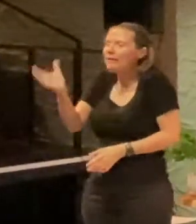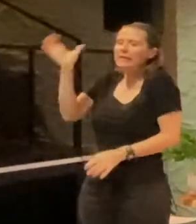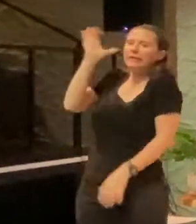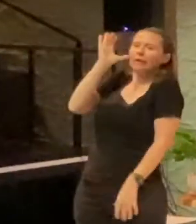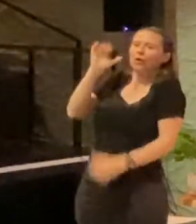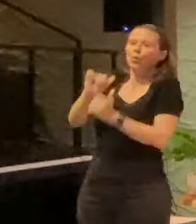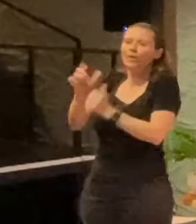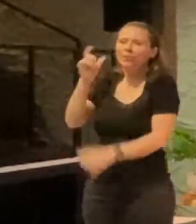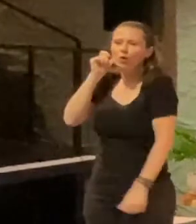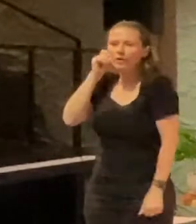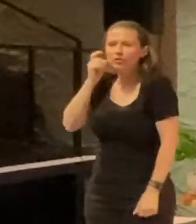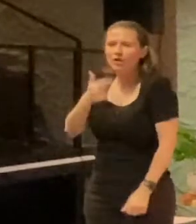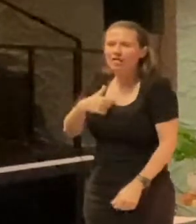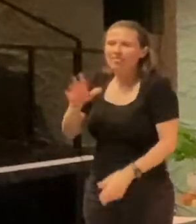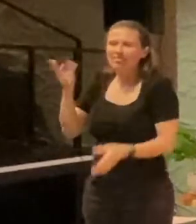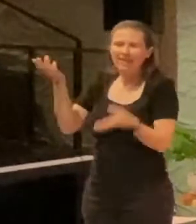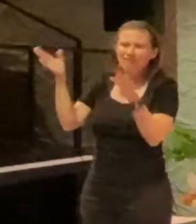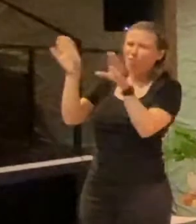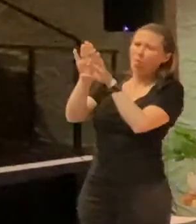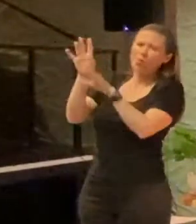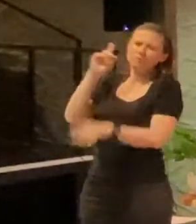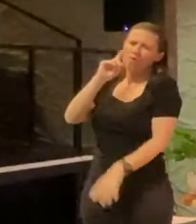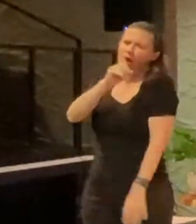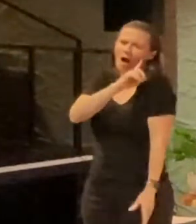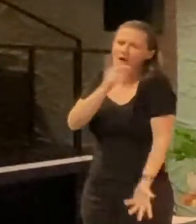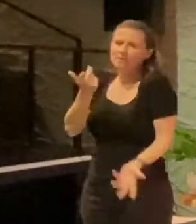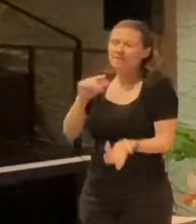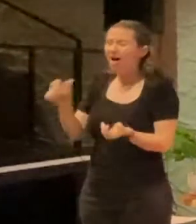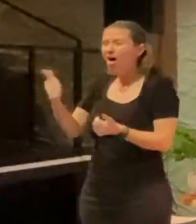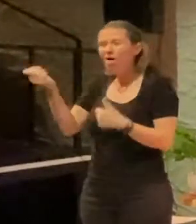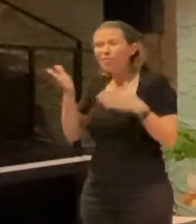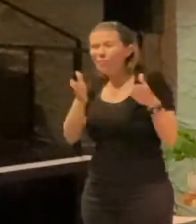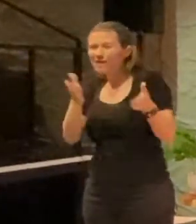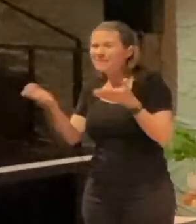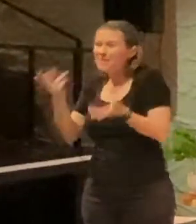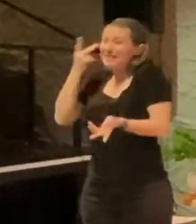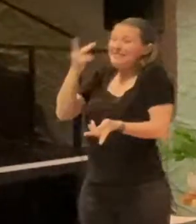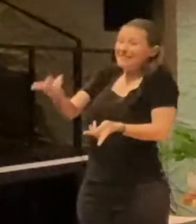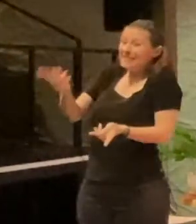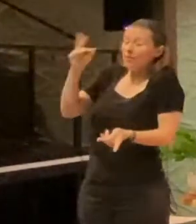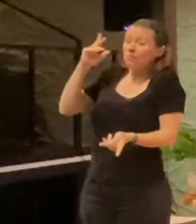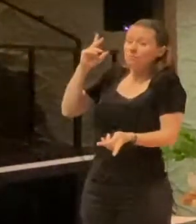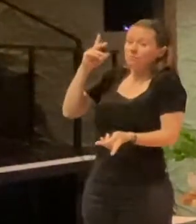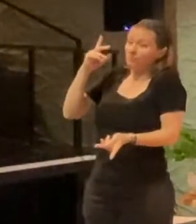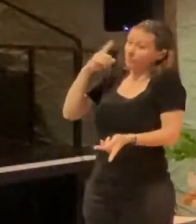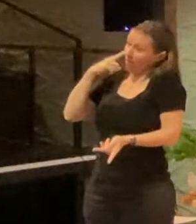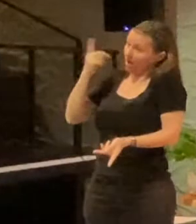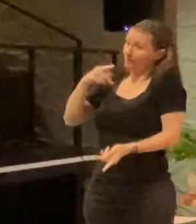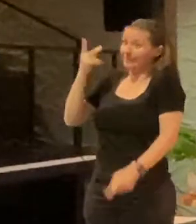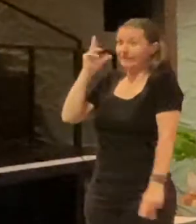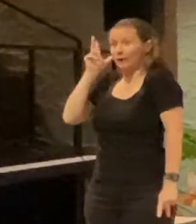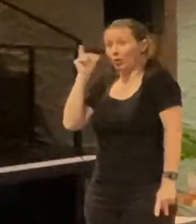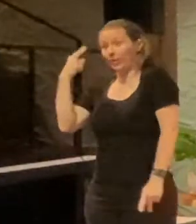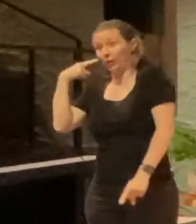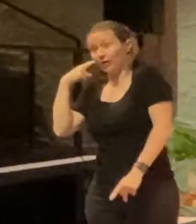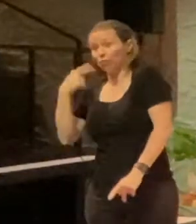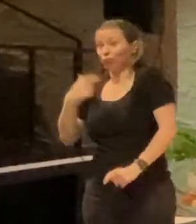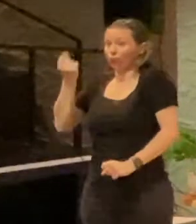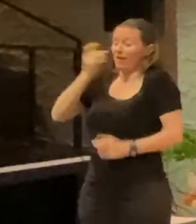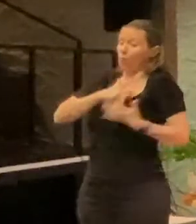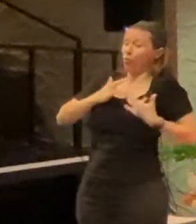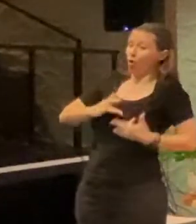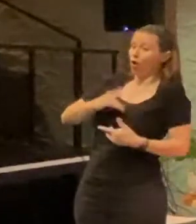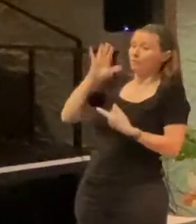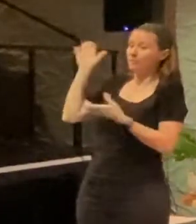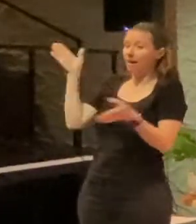their ears, and they have closed their eyes. Otherwise, they might see with their eyes and hear with their ears and understand with their hearts and turn,